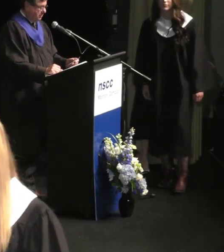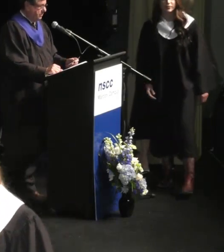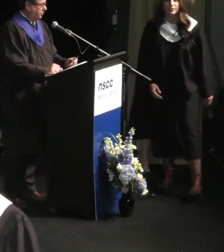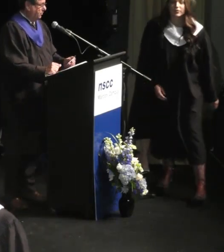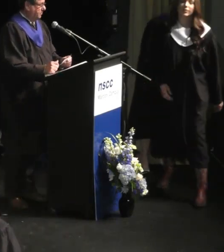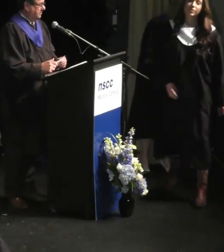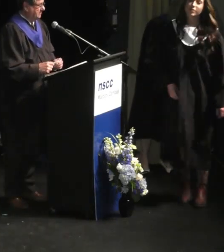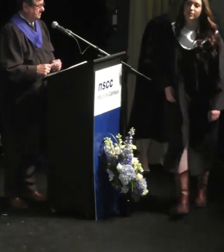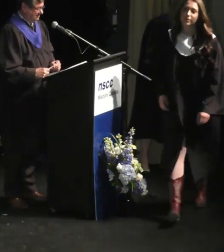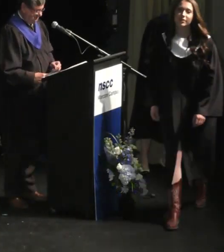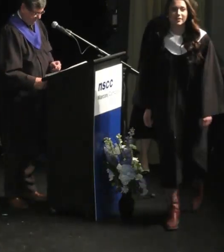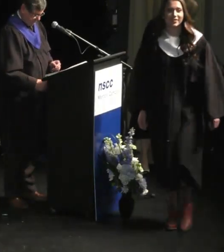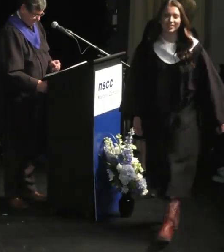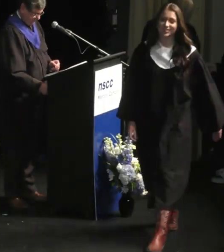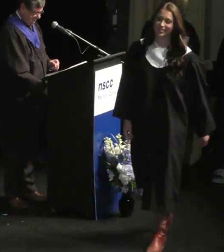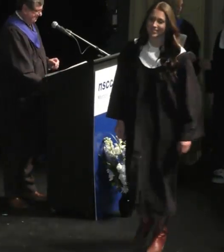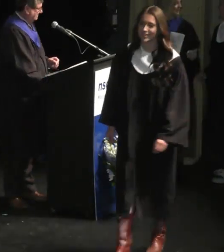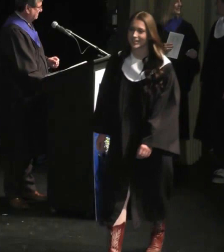Stephanie Pinhorn.